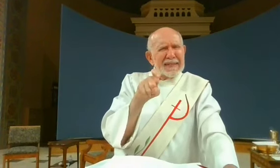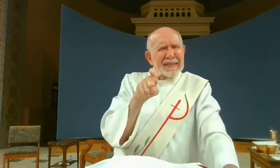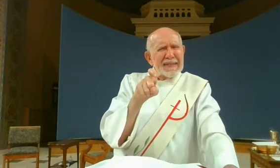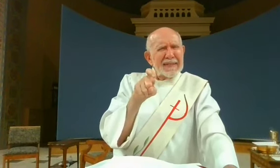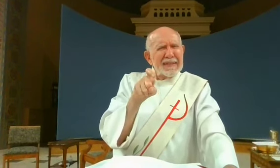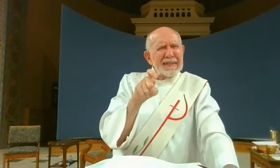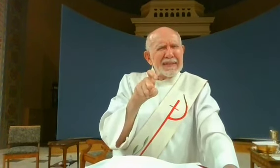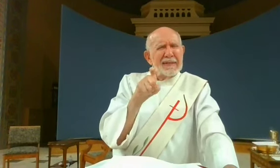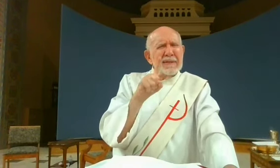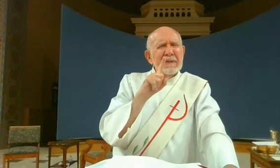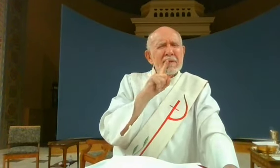Fix.